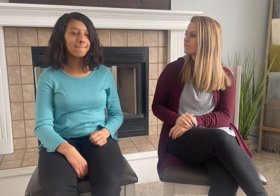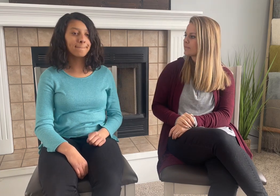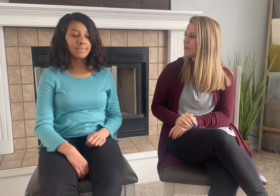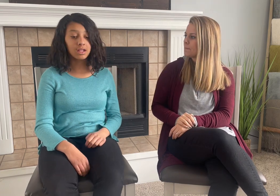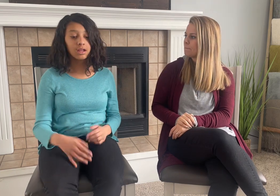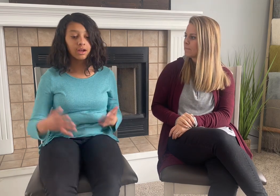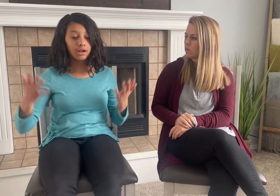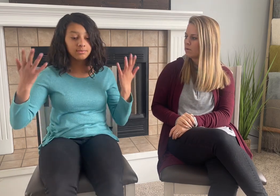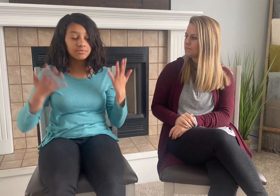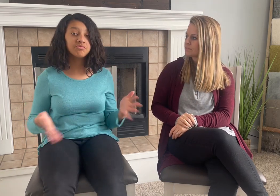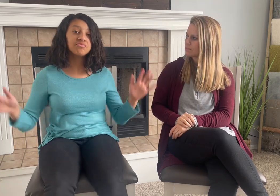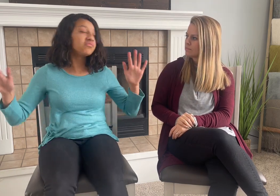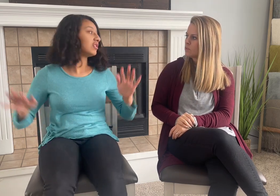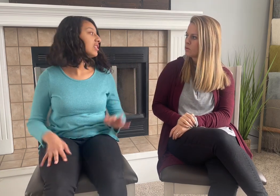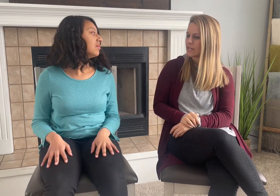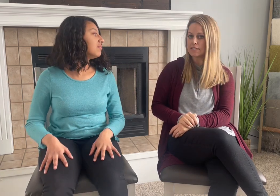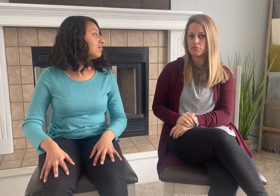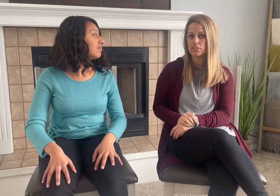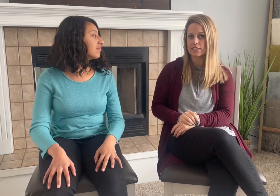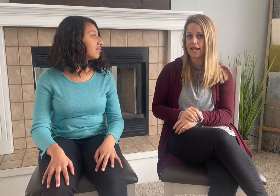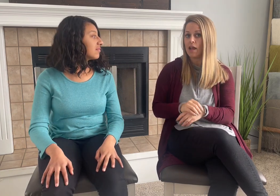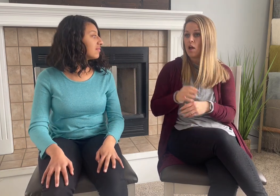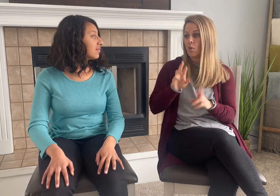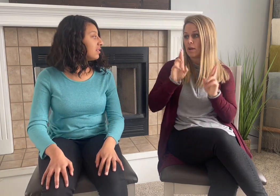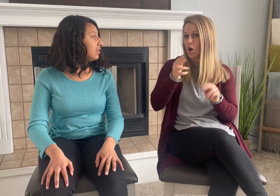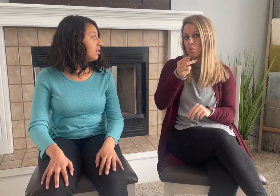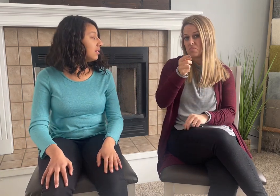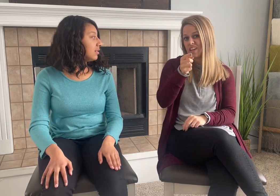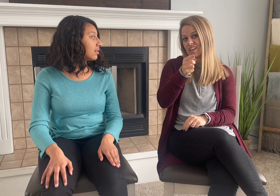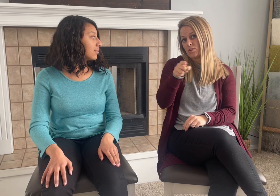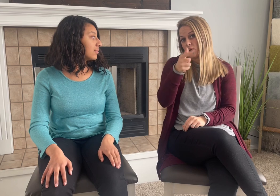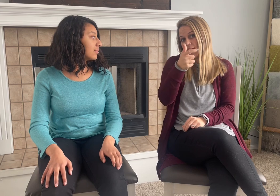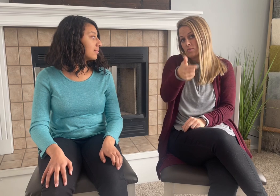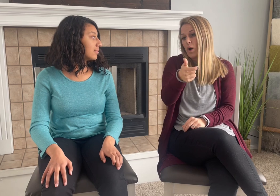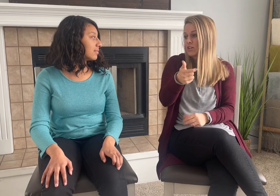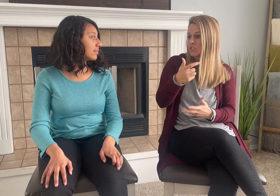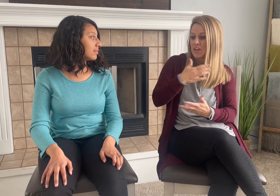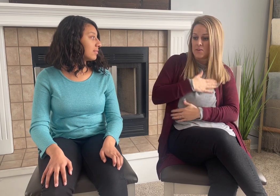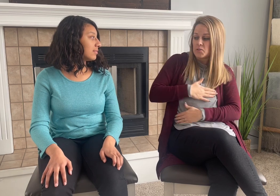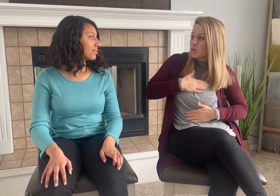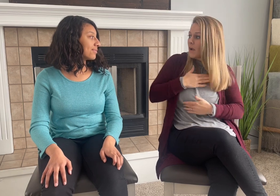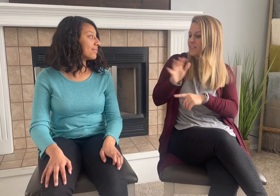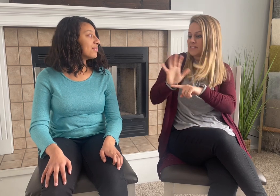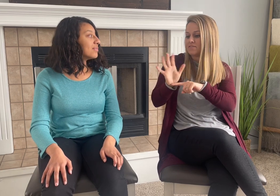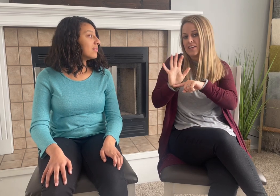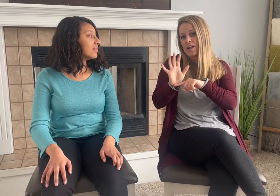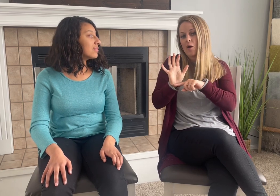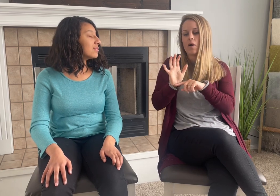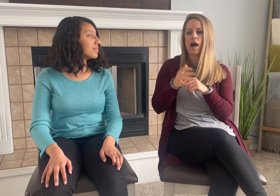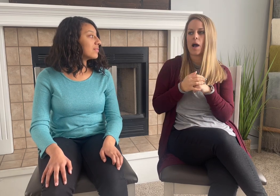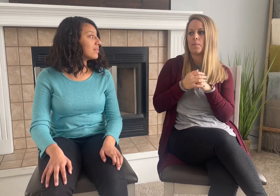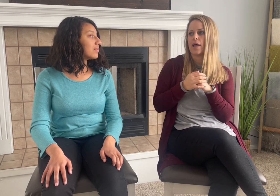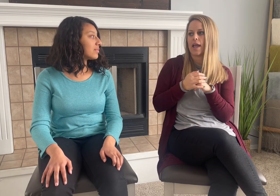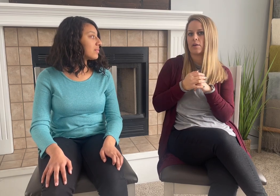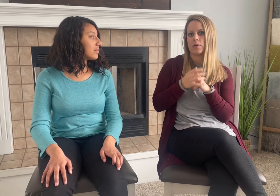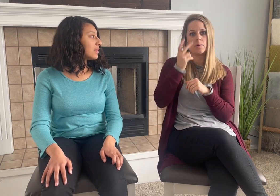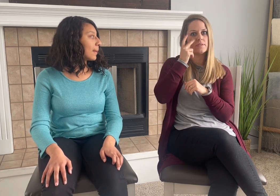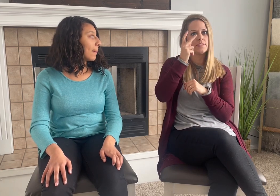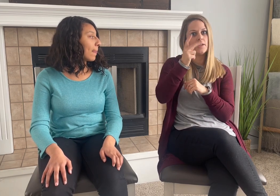Yeah. Cool. Well, that's it for today. We hope that you guys watched and enjoyed this video. Um, and we will see,